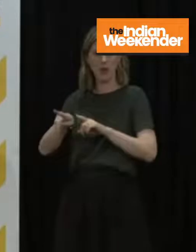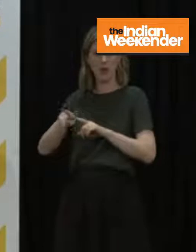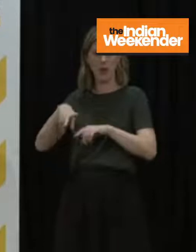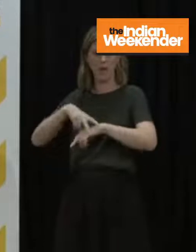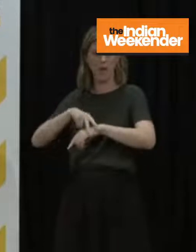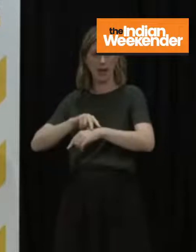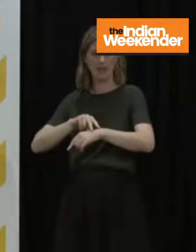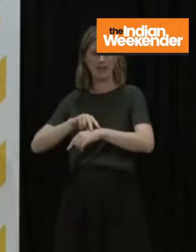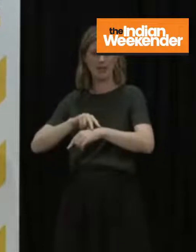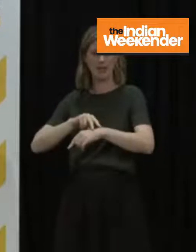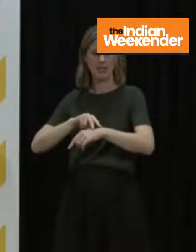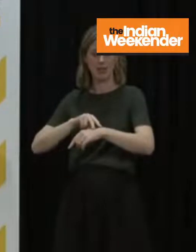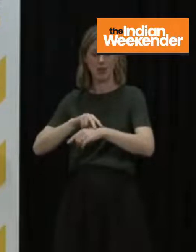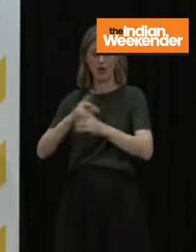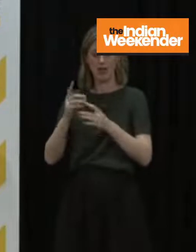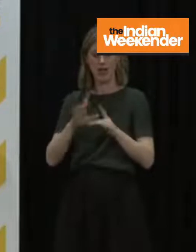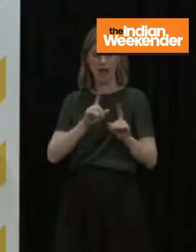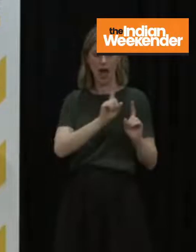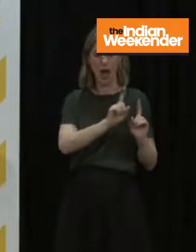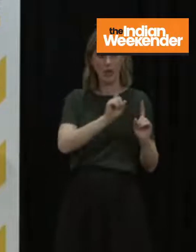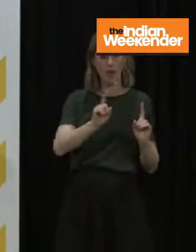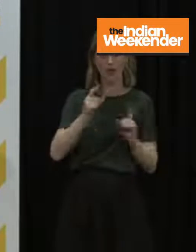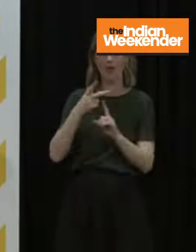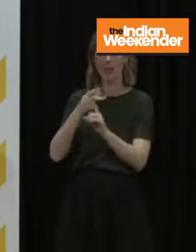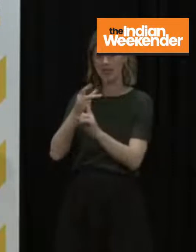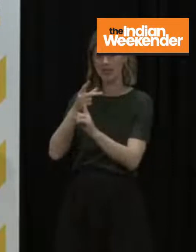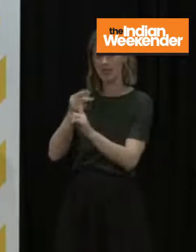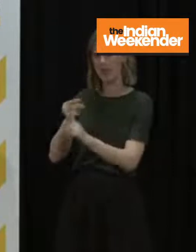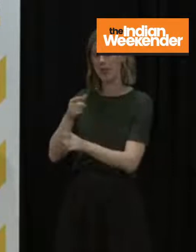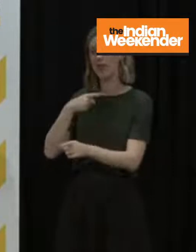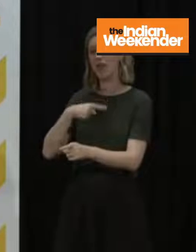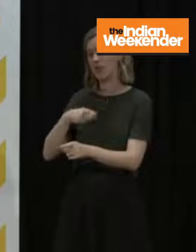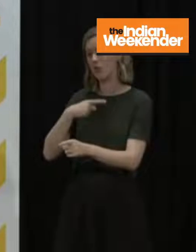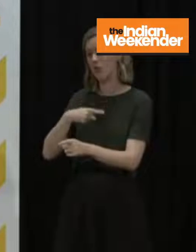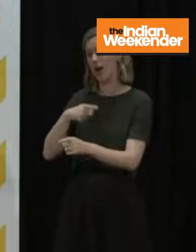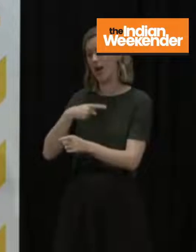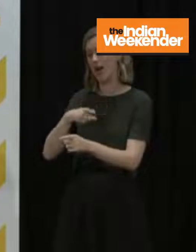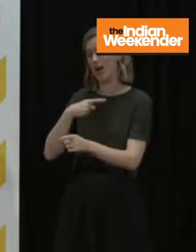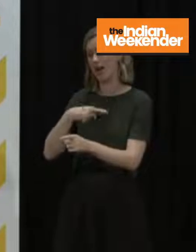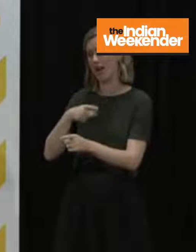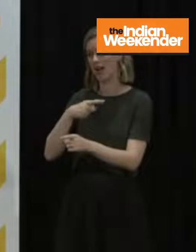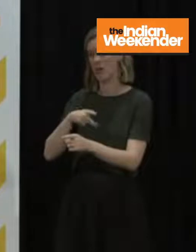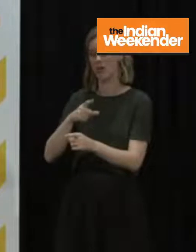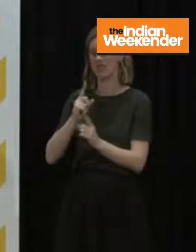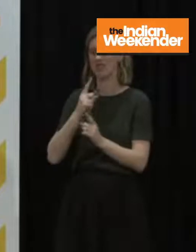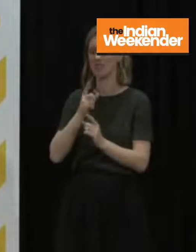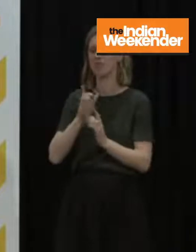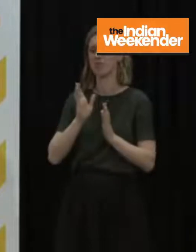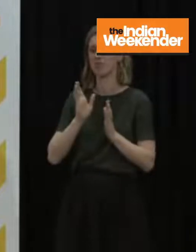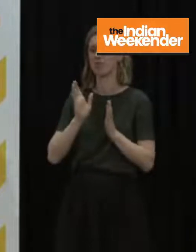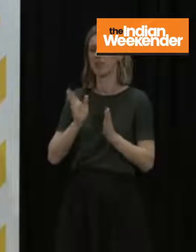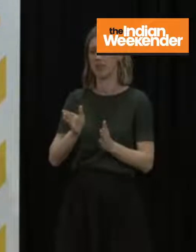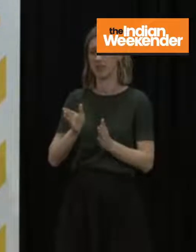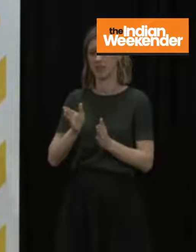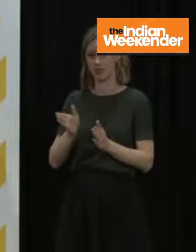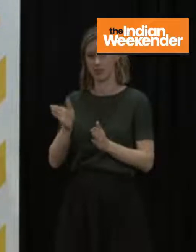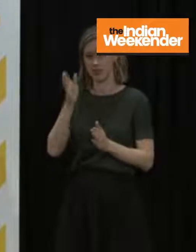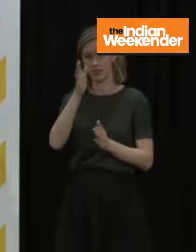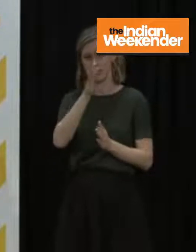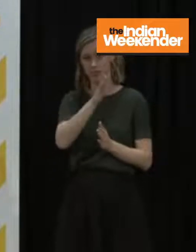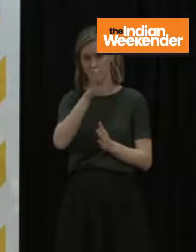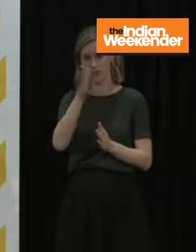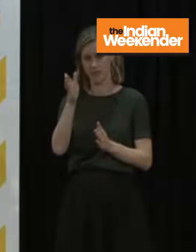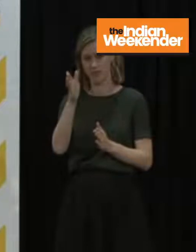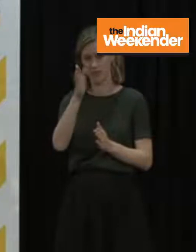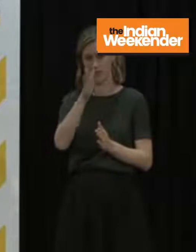been out there on the front line in that situation, but it's one of the very reasons why we've taken the approach to mandating that we have. Did Jenna want her question, Tova,